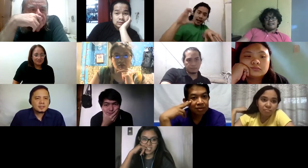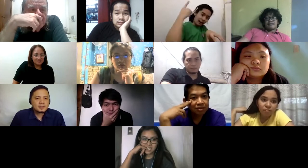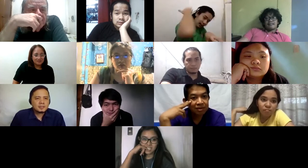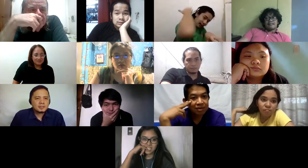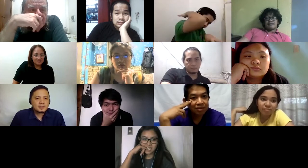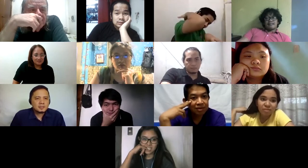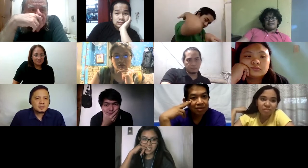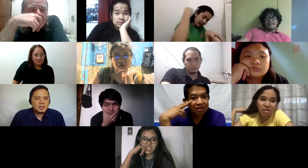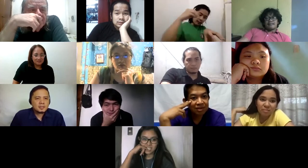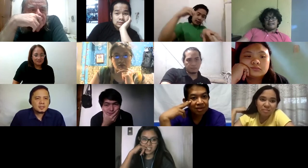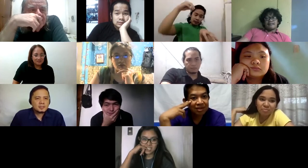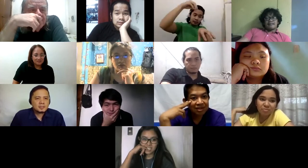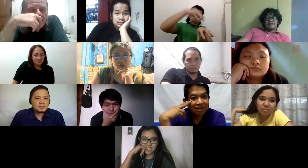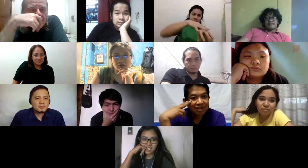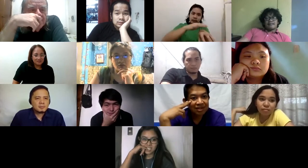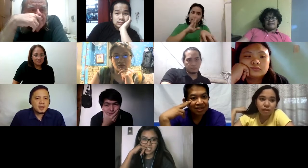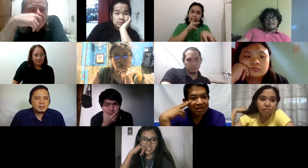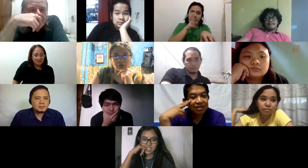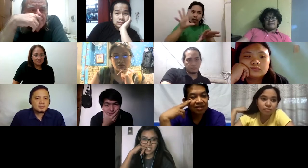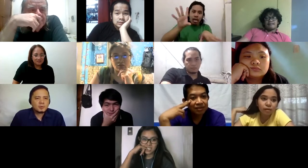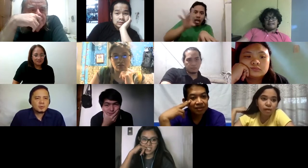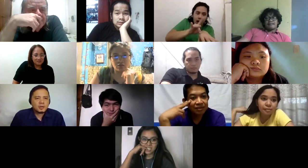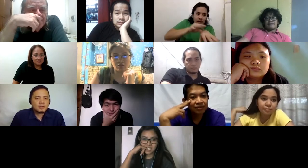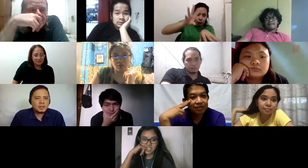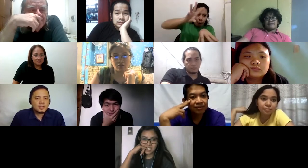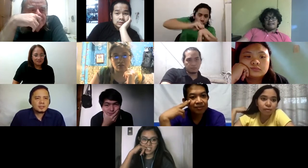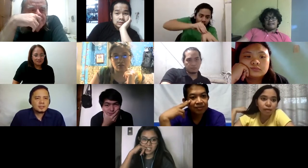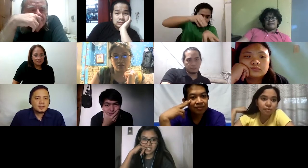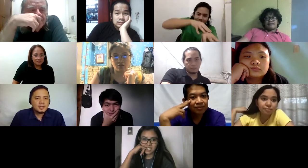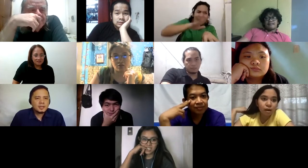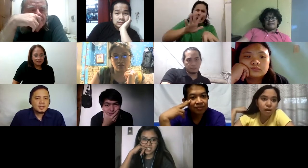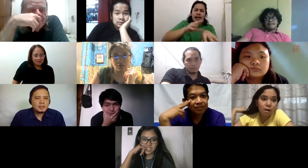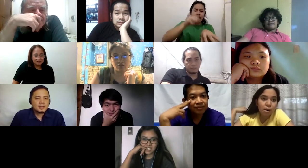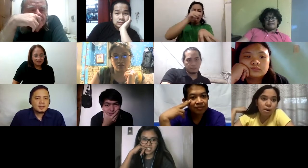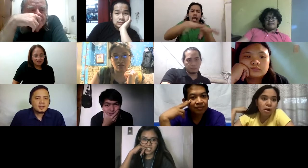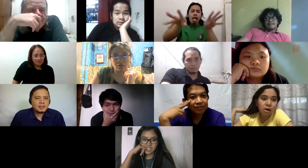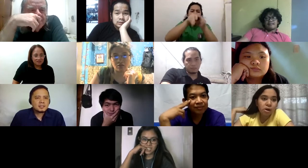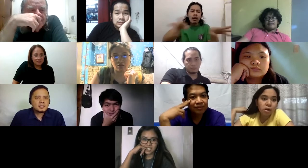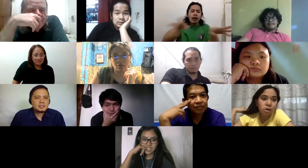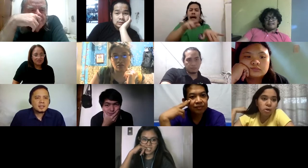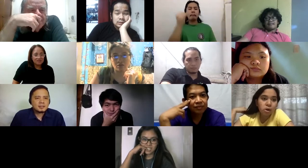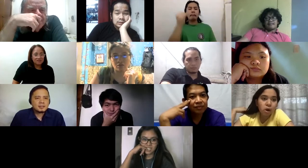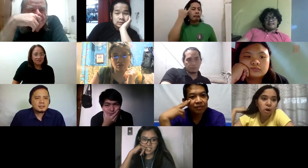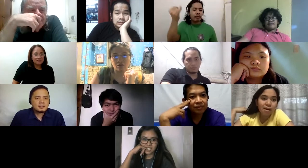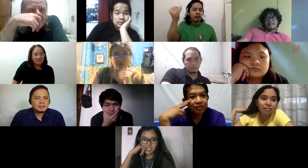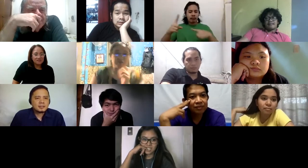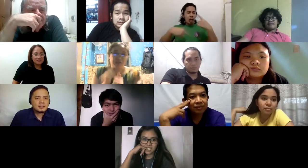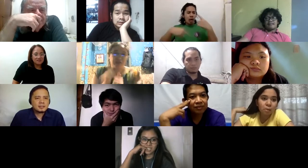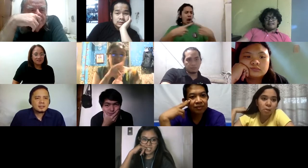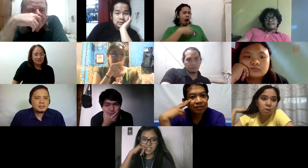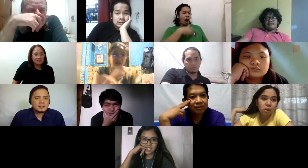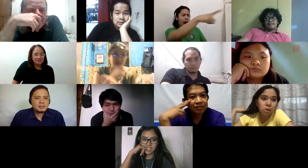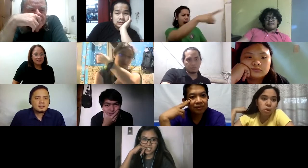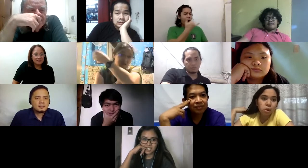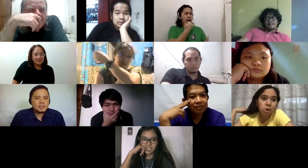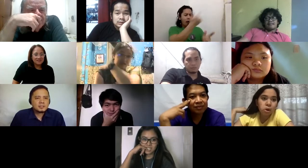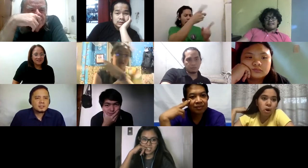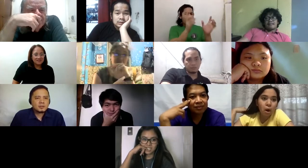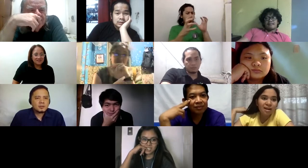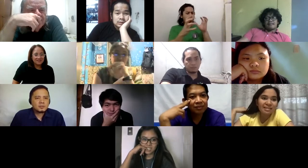here's the duck, here's the back, put water on it, it doesn't stick, right? So same